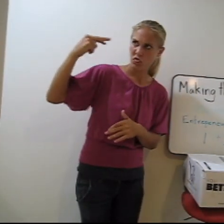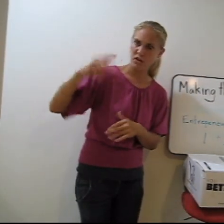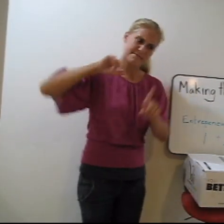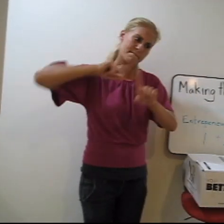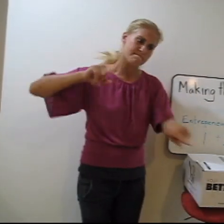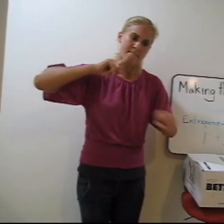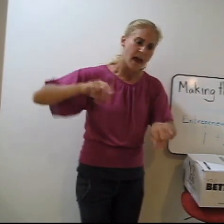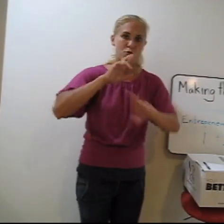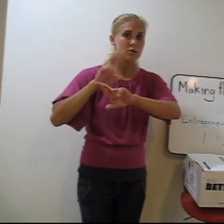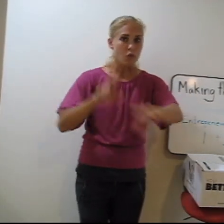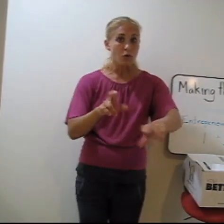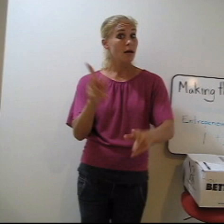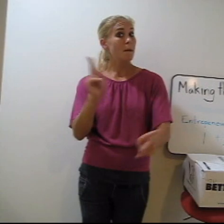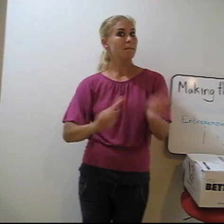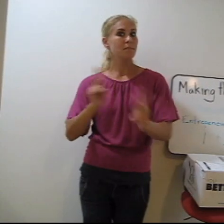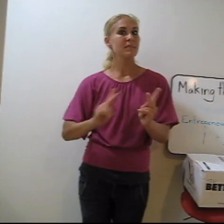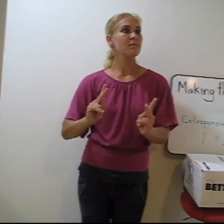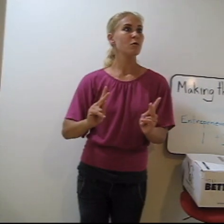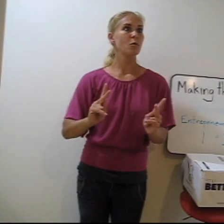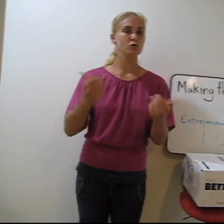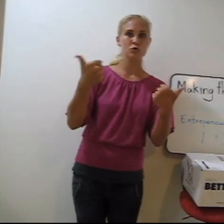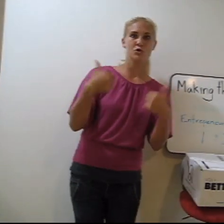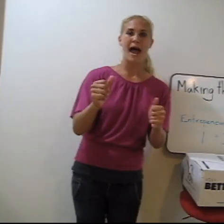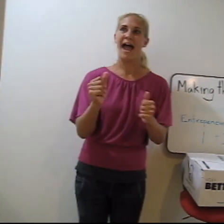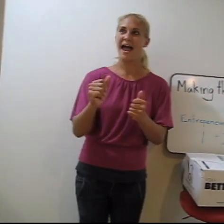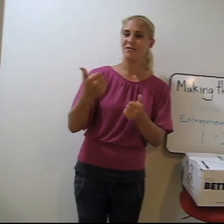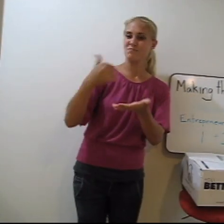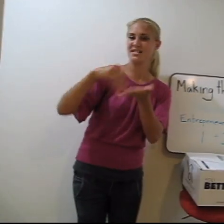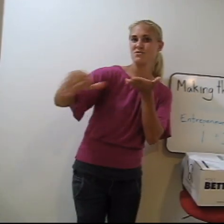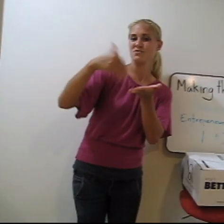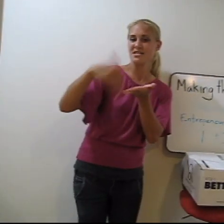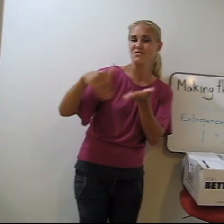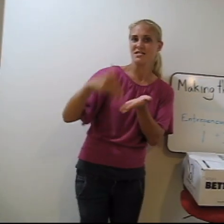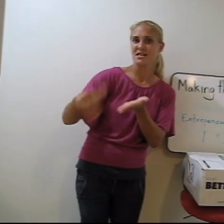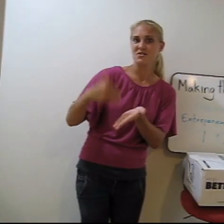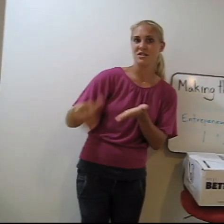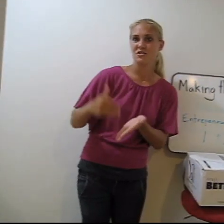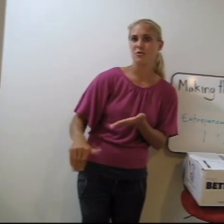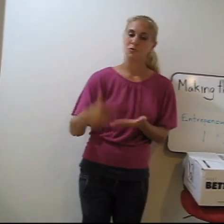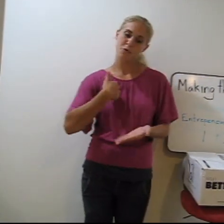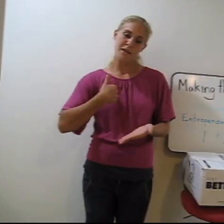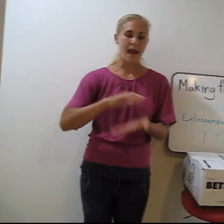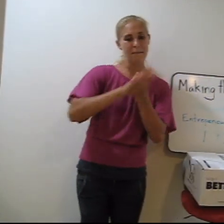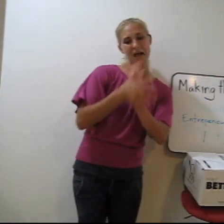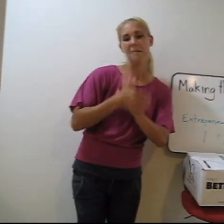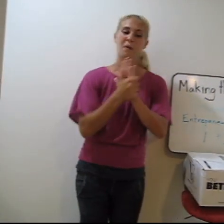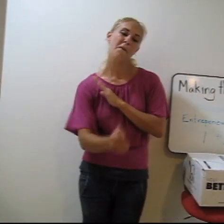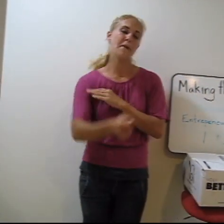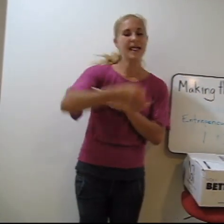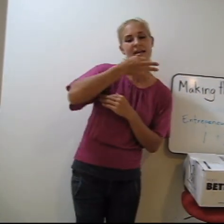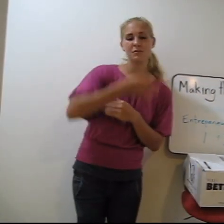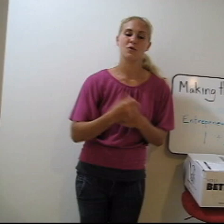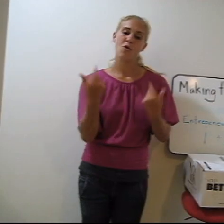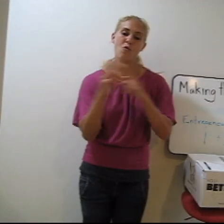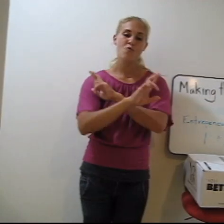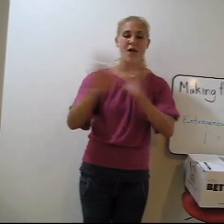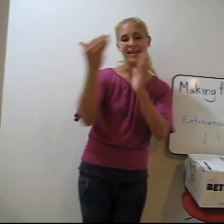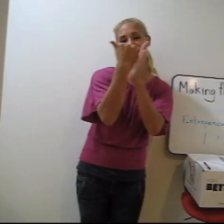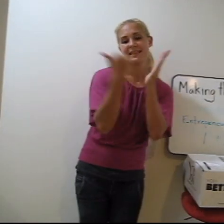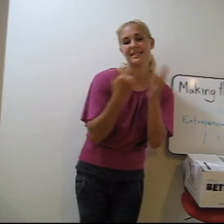up justifying their quote-unquote working by becoming product experts or making lists, preparing materials, or